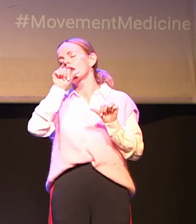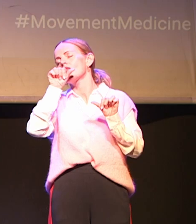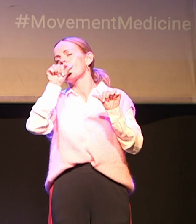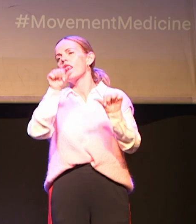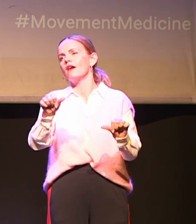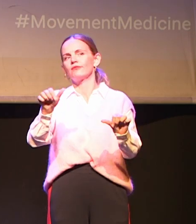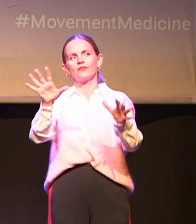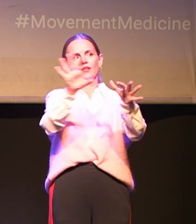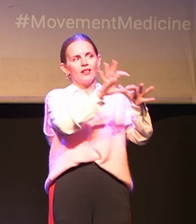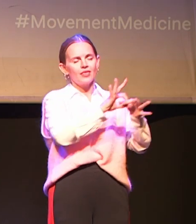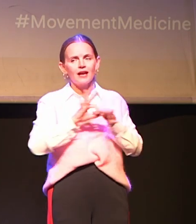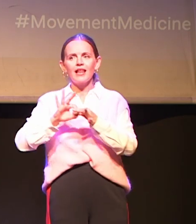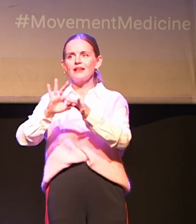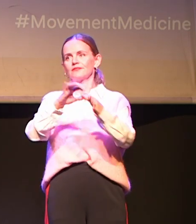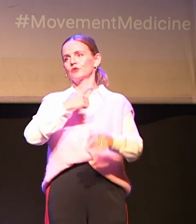beg.